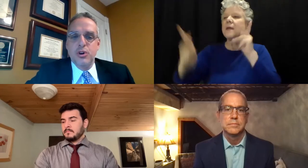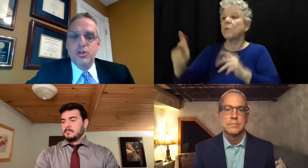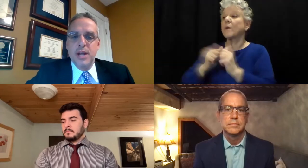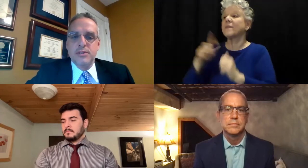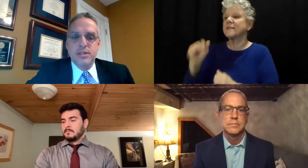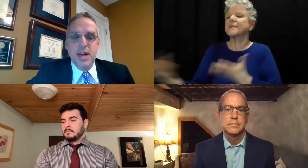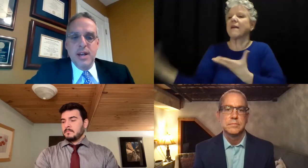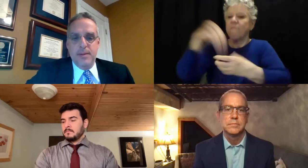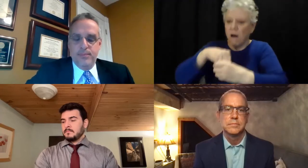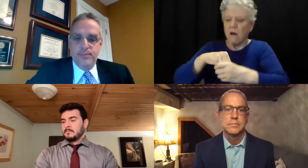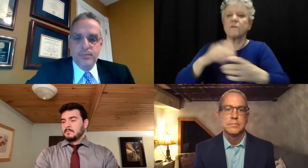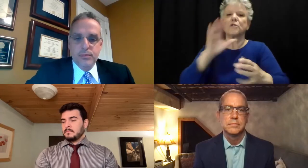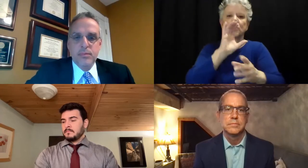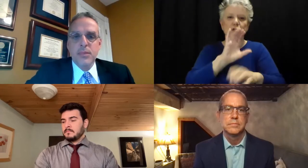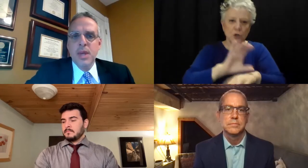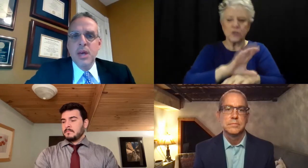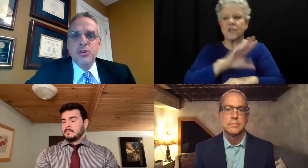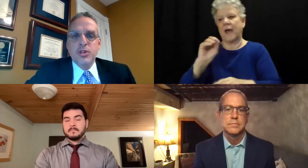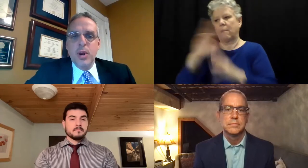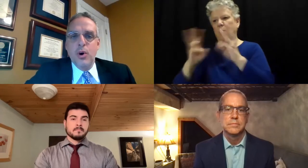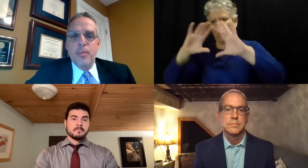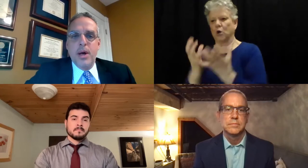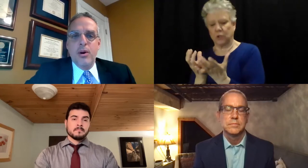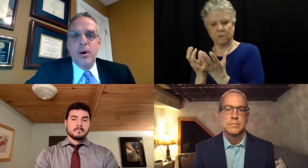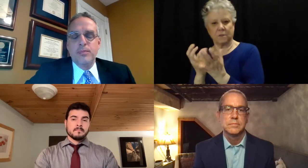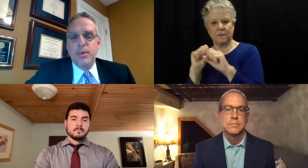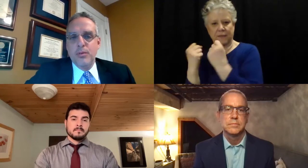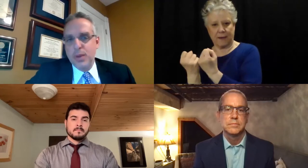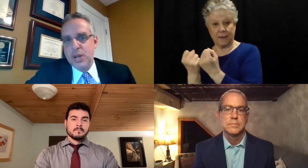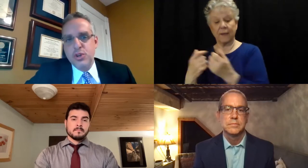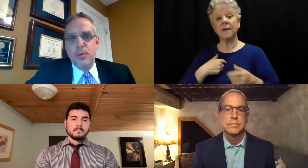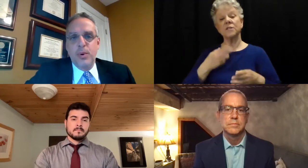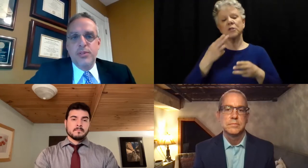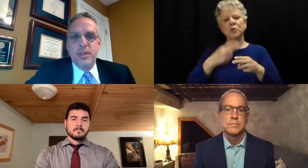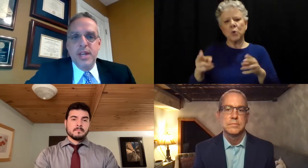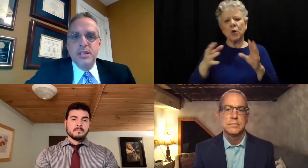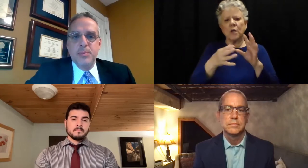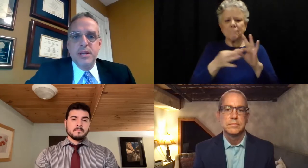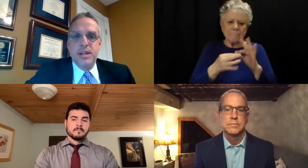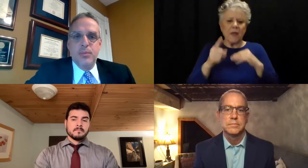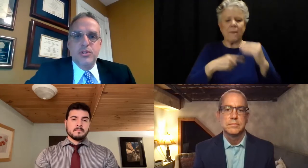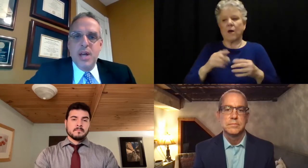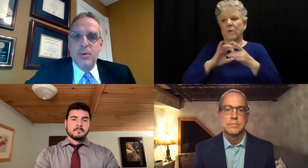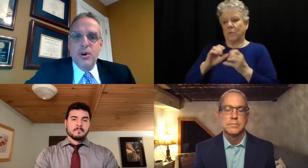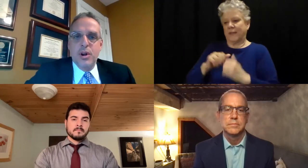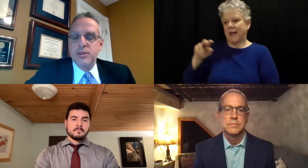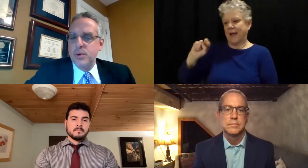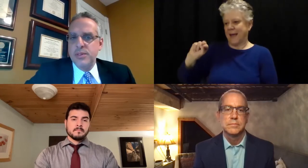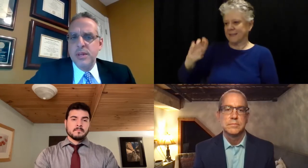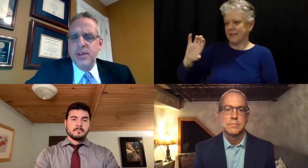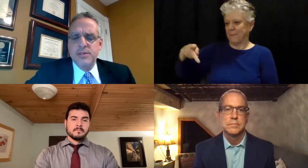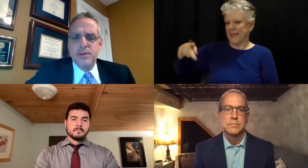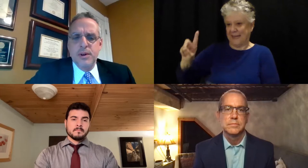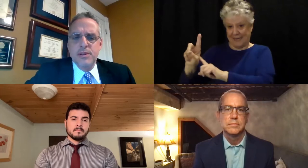disabilities in church and society. Just a quick note about our relationship with the NCPD, which now has gone